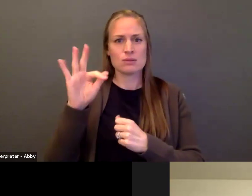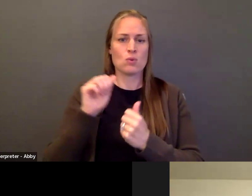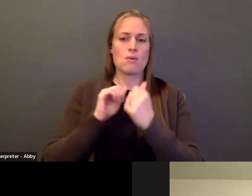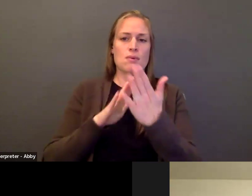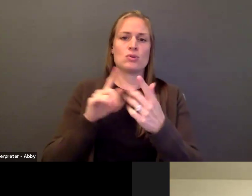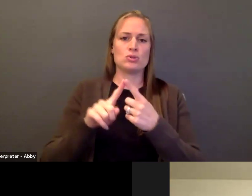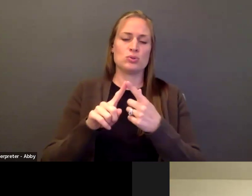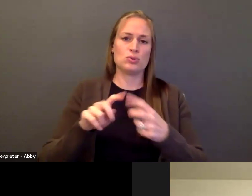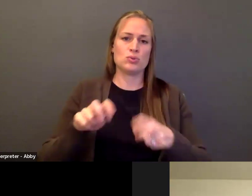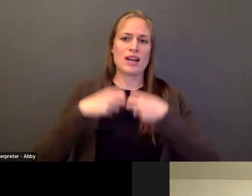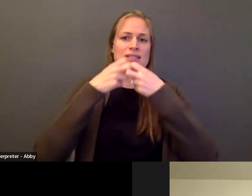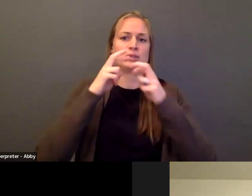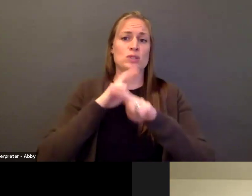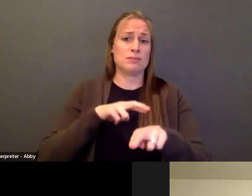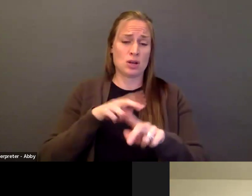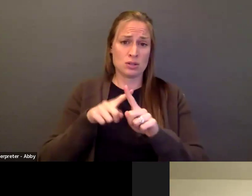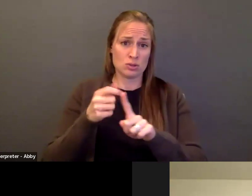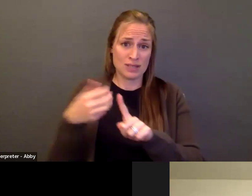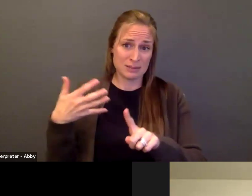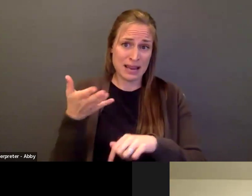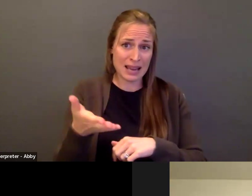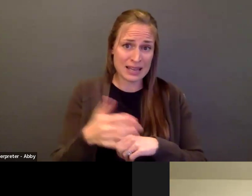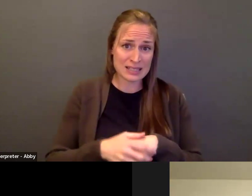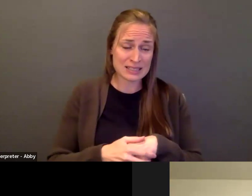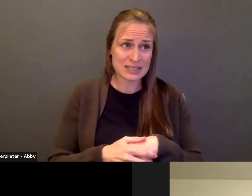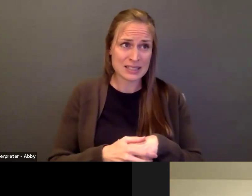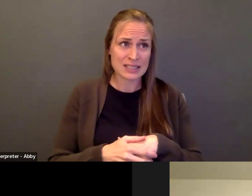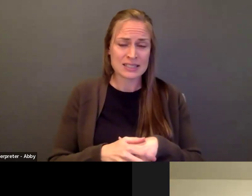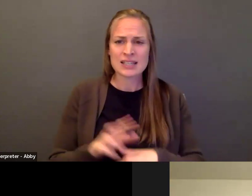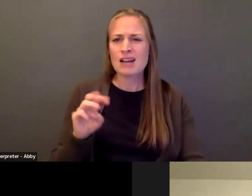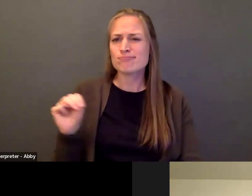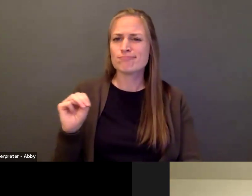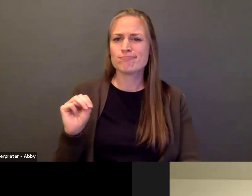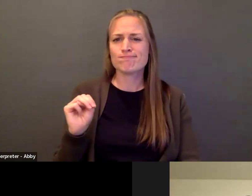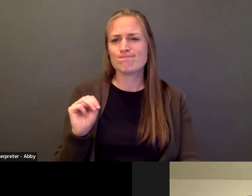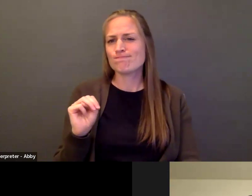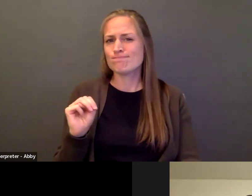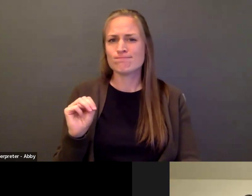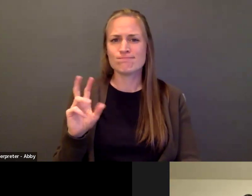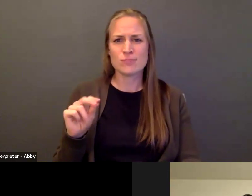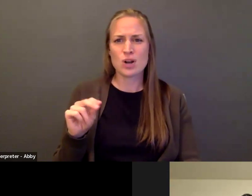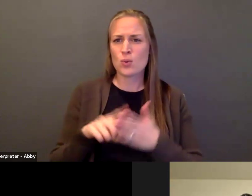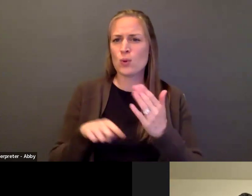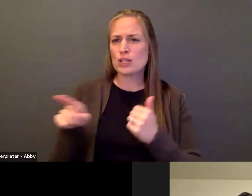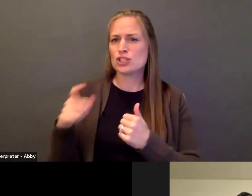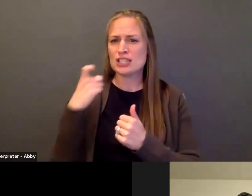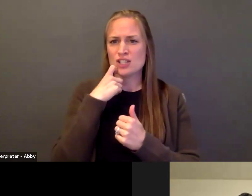that expands on that? No, what she just said was pretty